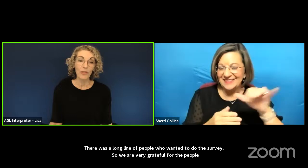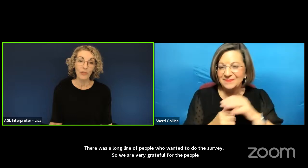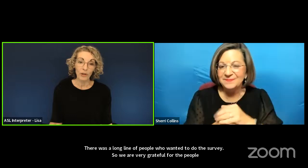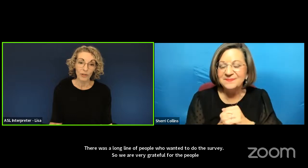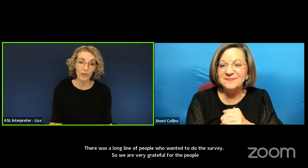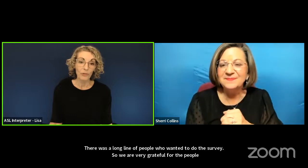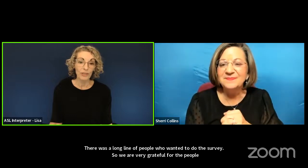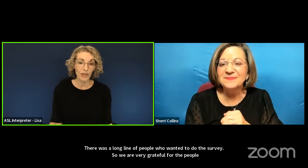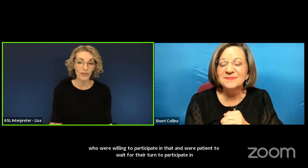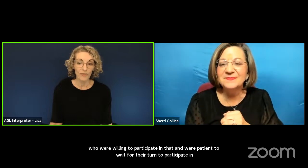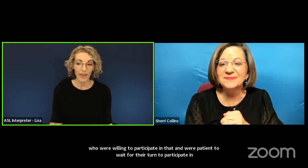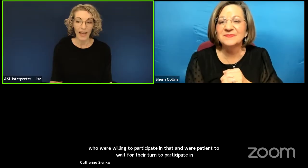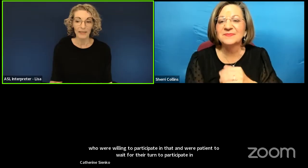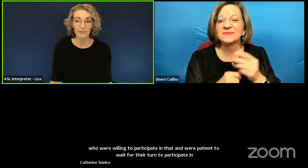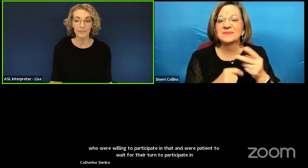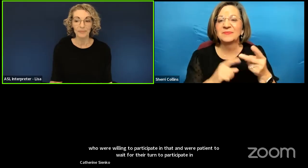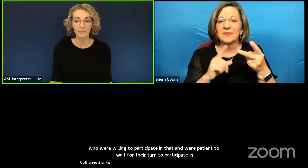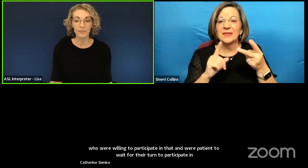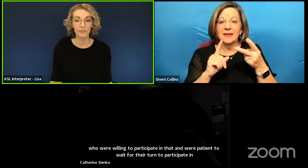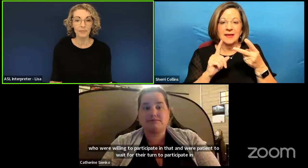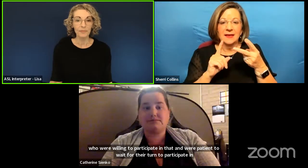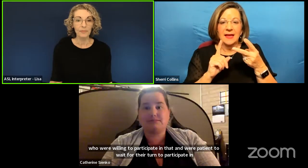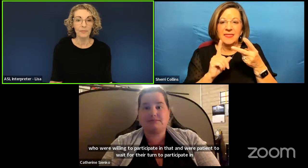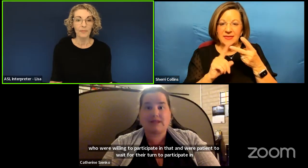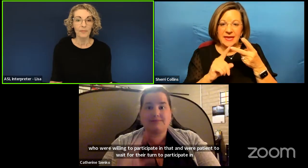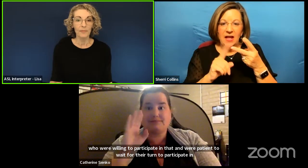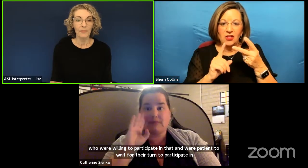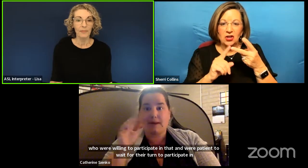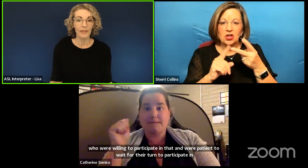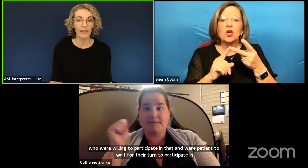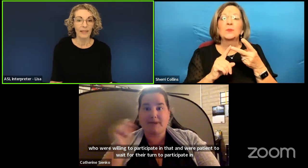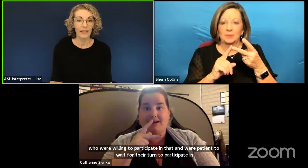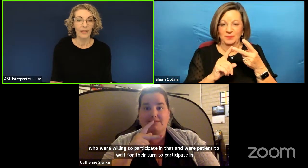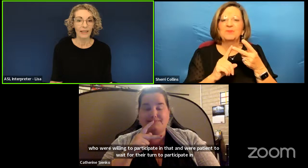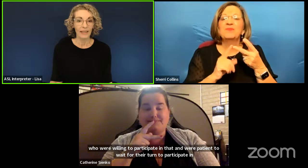we were thrilled with the results of that.